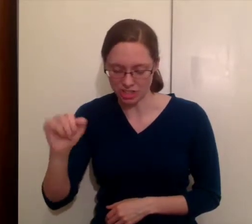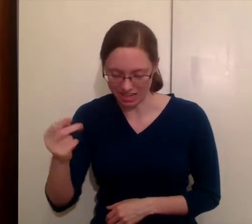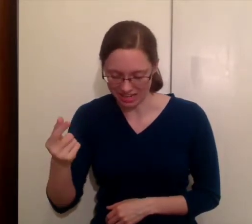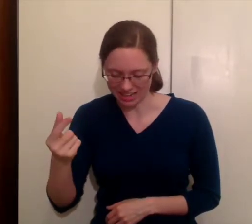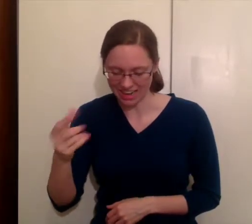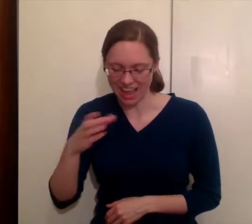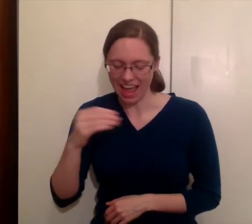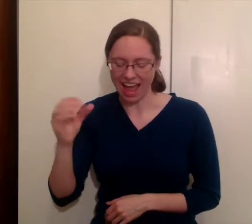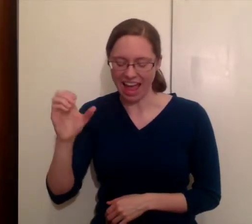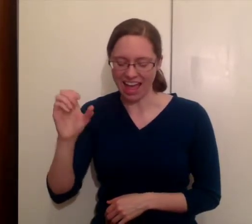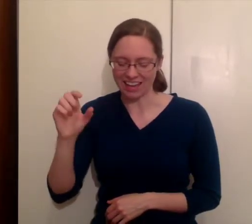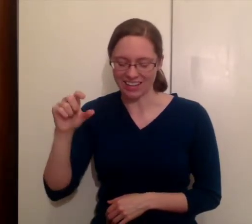screeching and